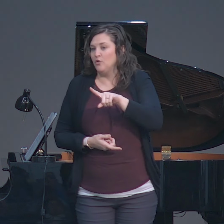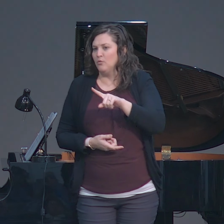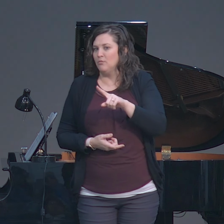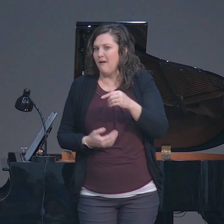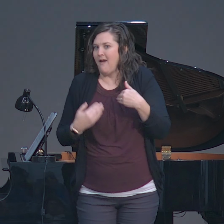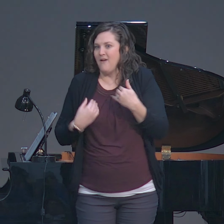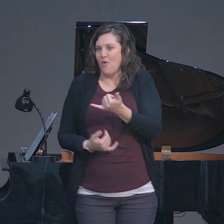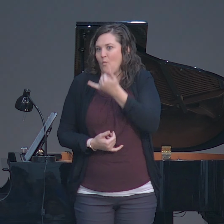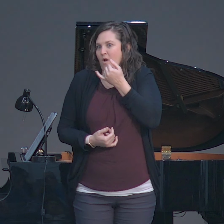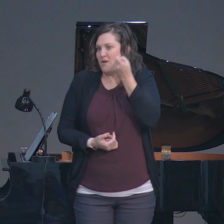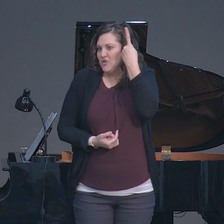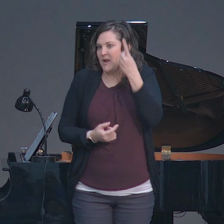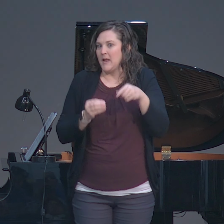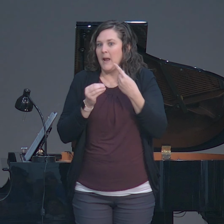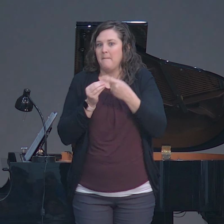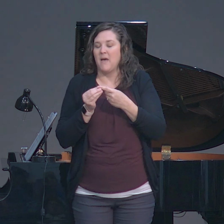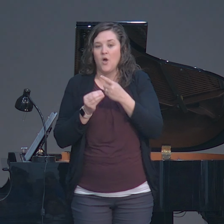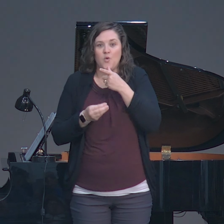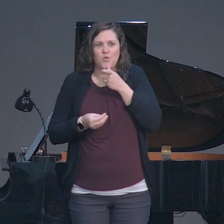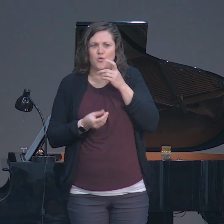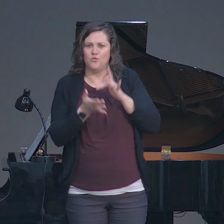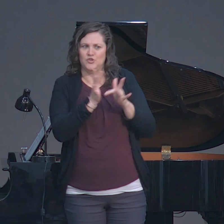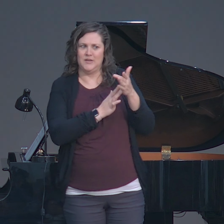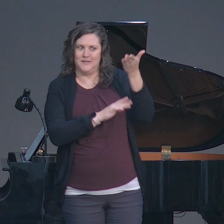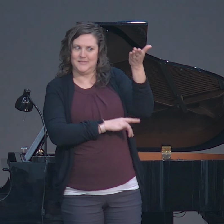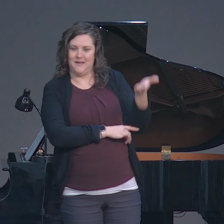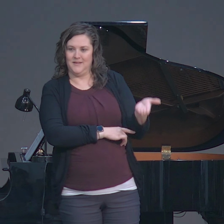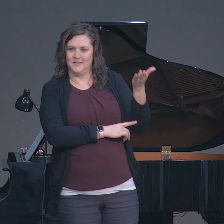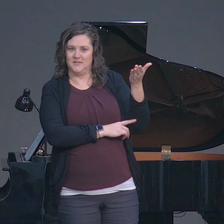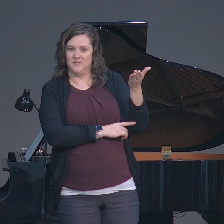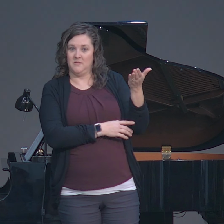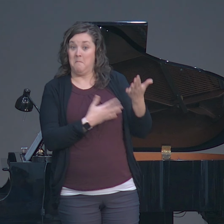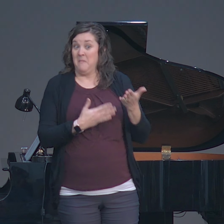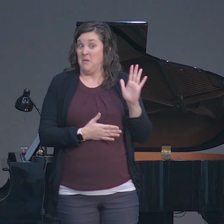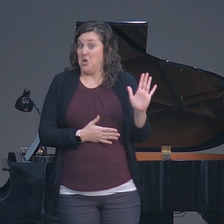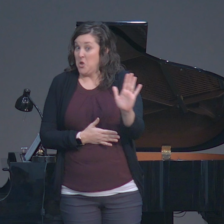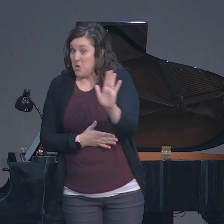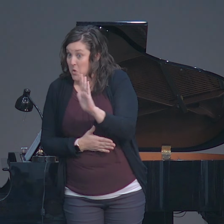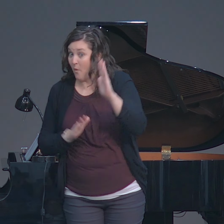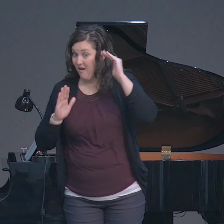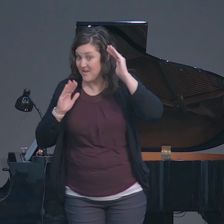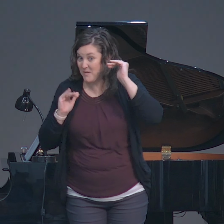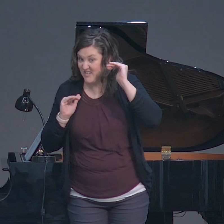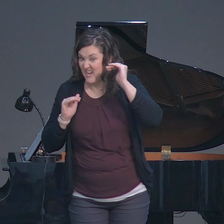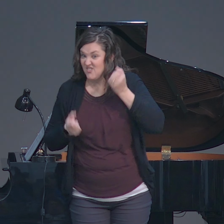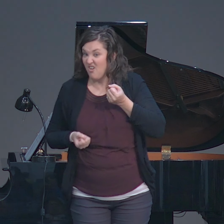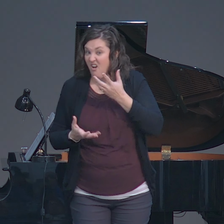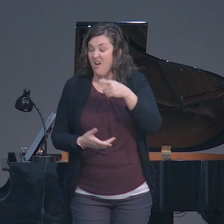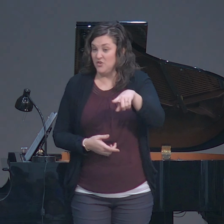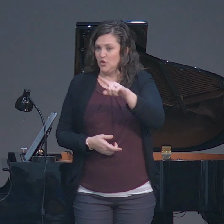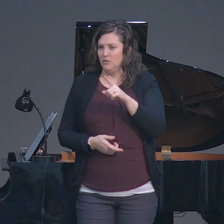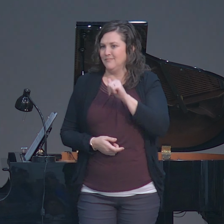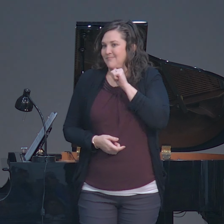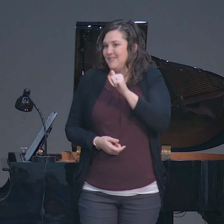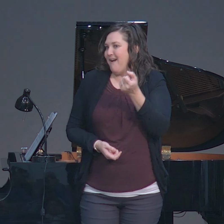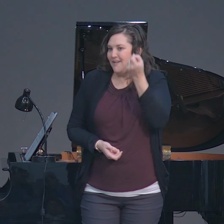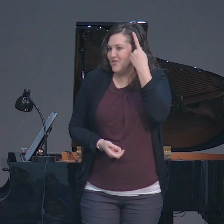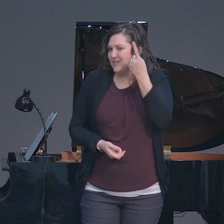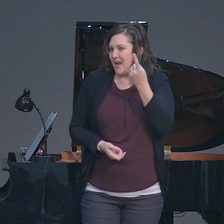who Jesus is. Your expectations may cause you to